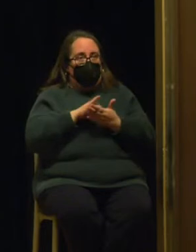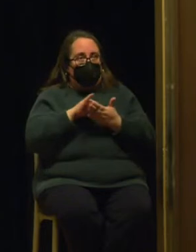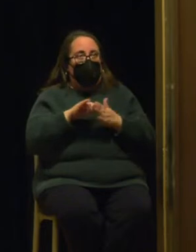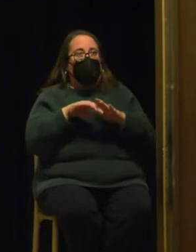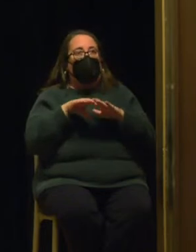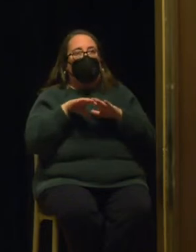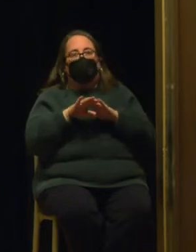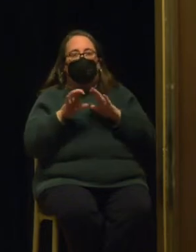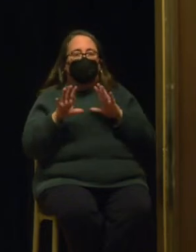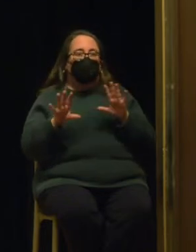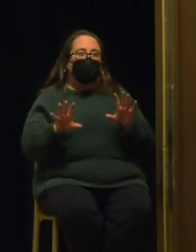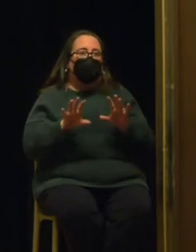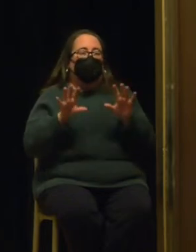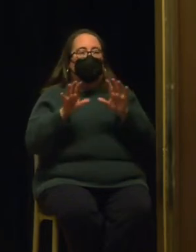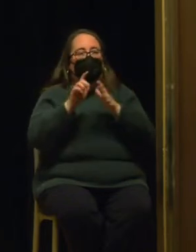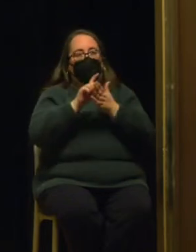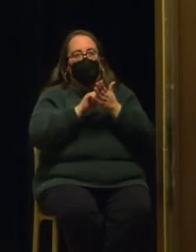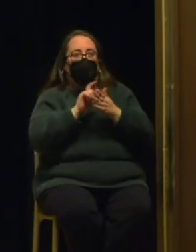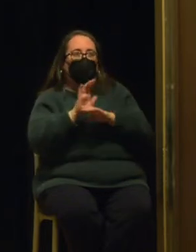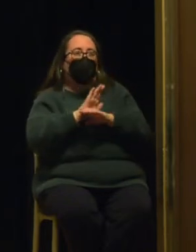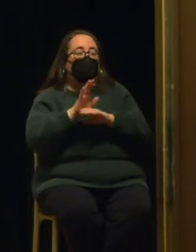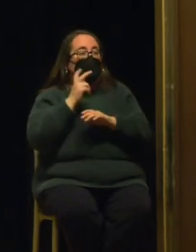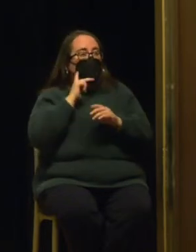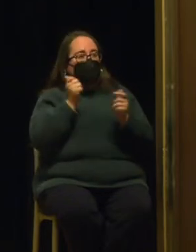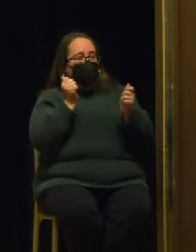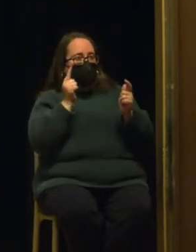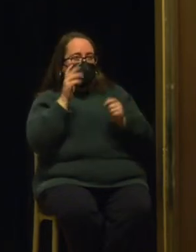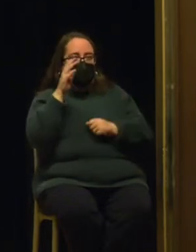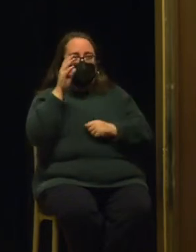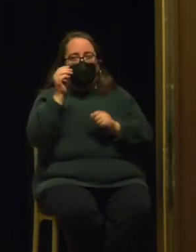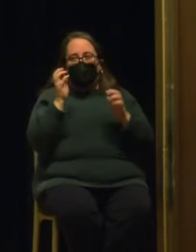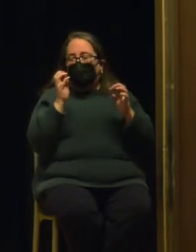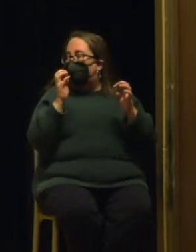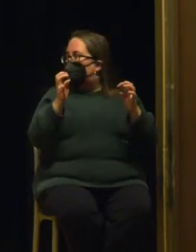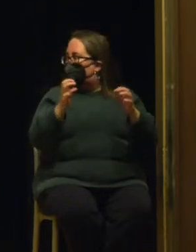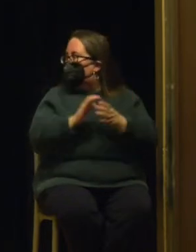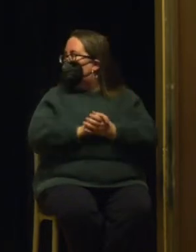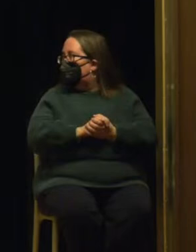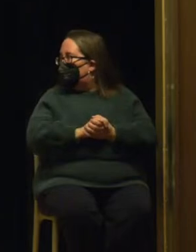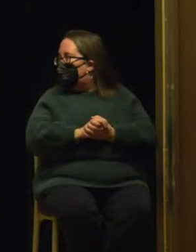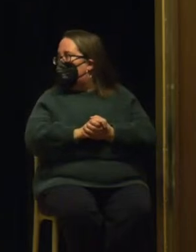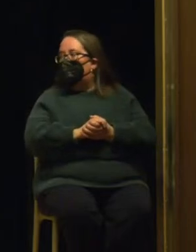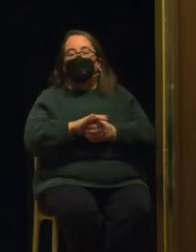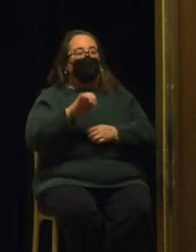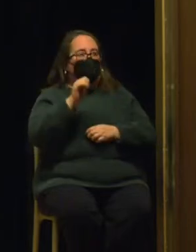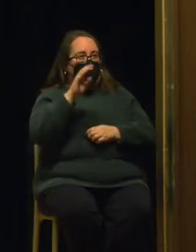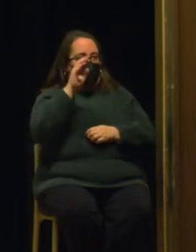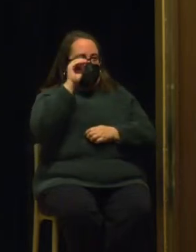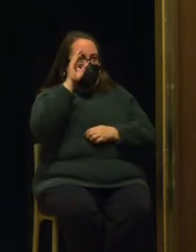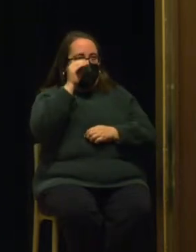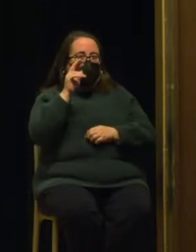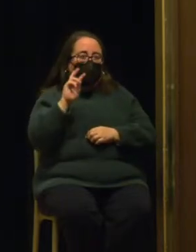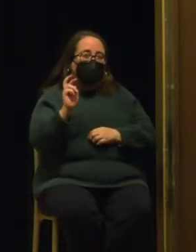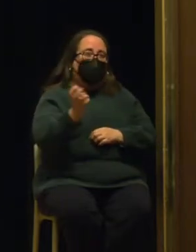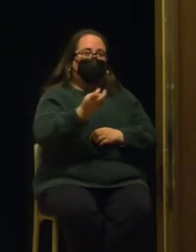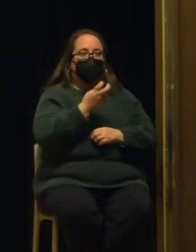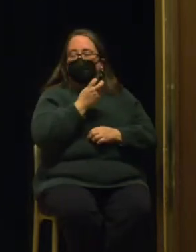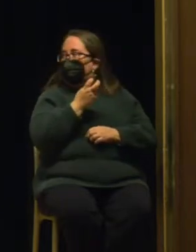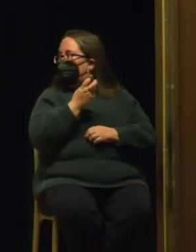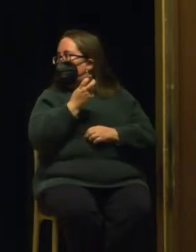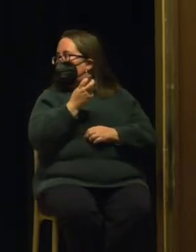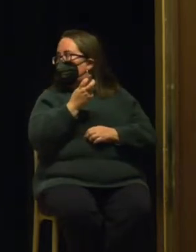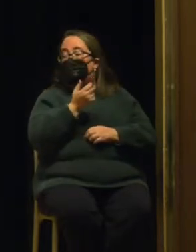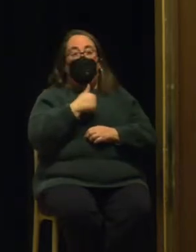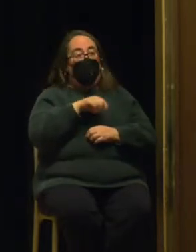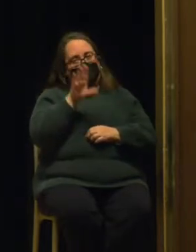this fancy law firm. I see all the guys. There are 10 guys. I'm the only woman. 10 guys sitting in a conference room. I head straight to